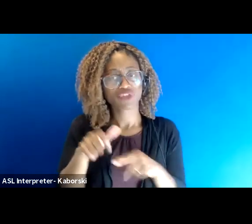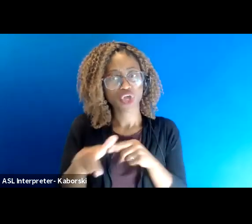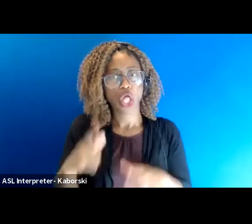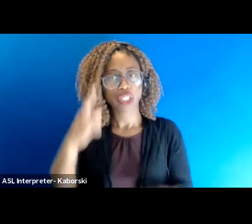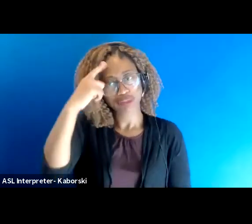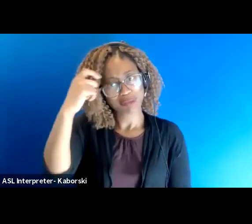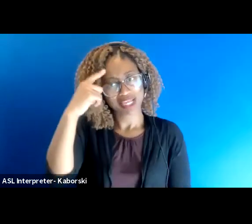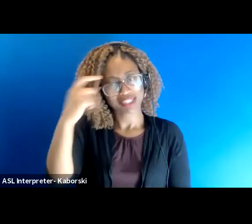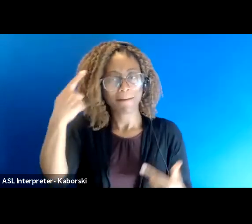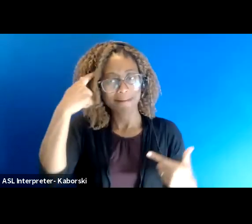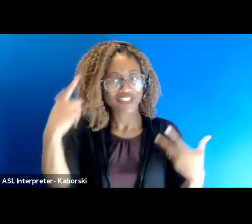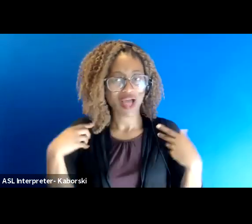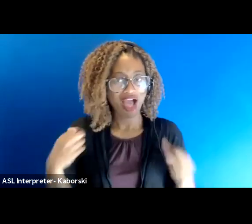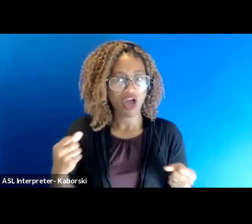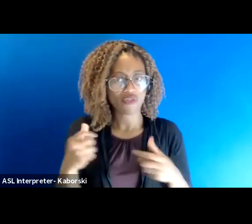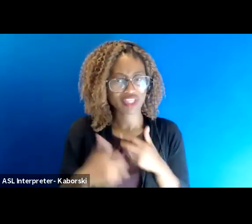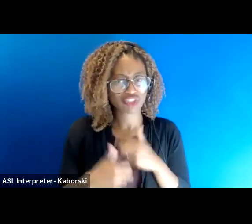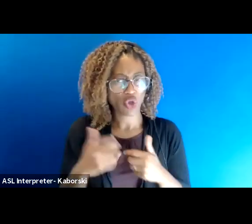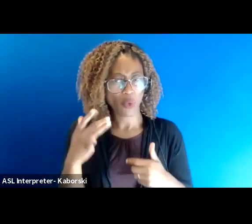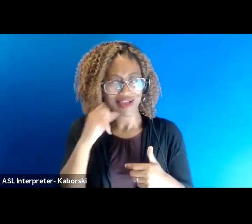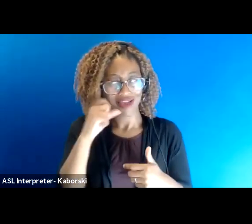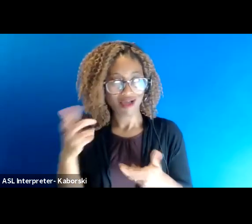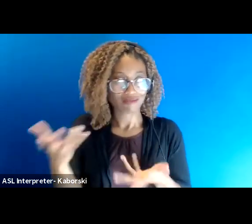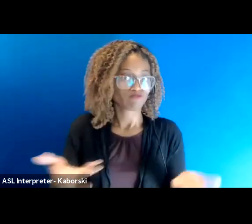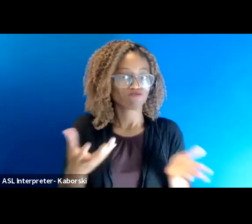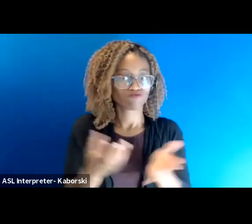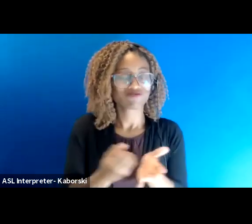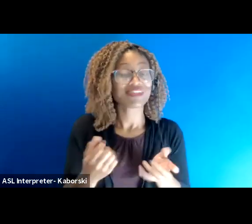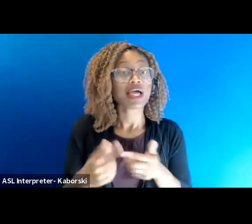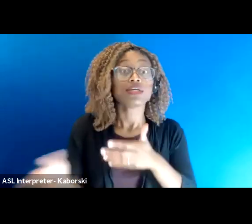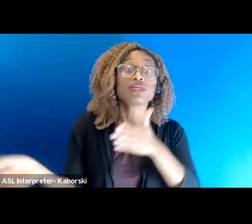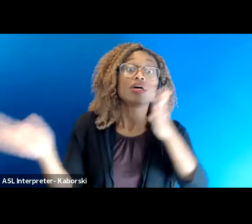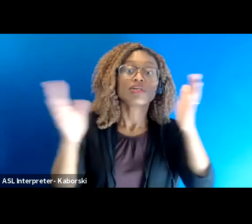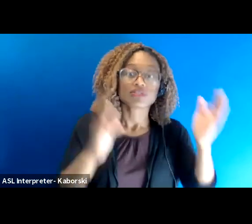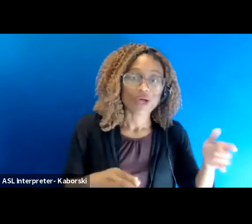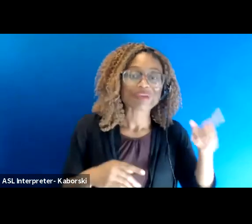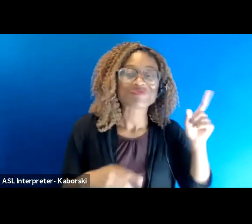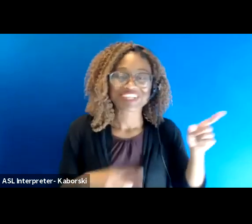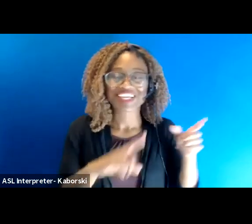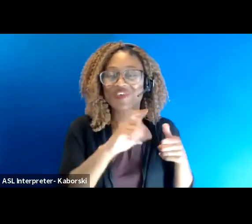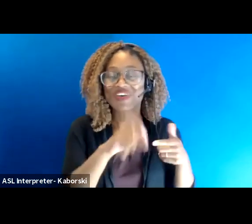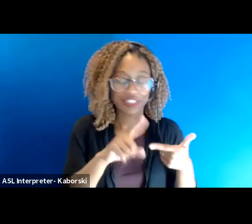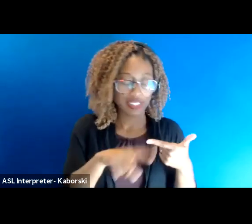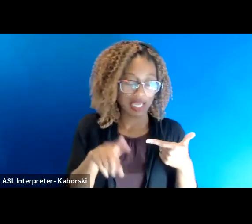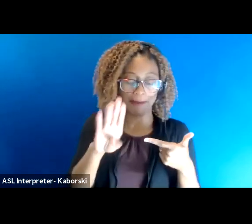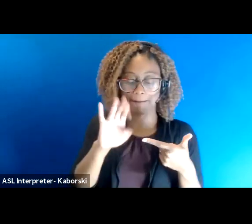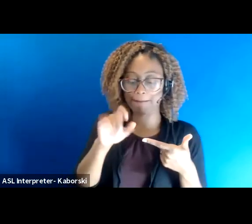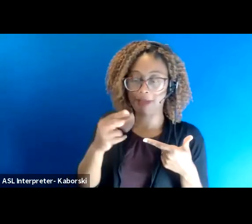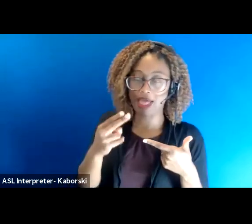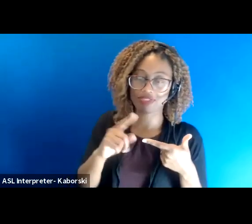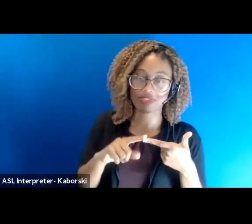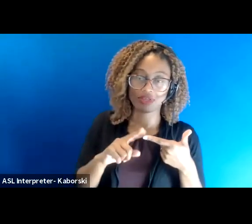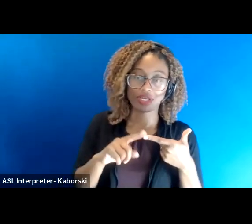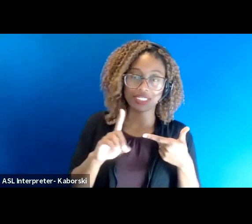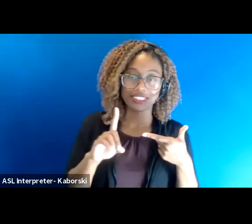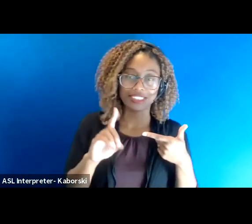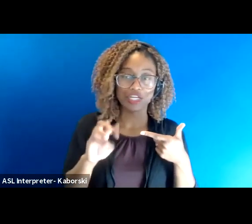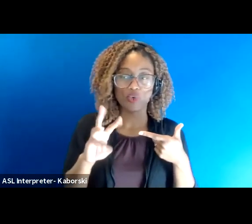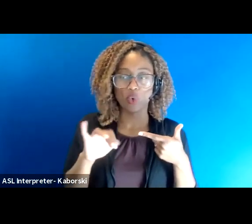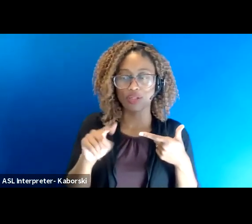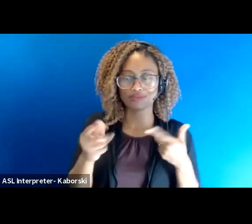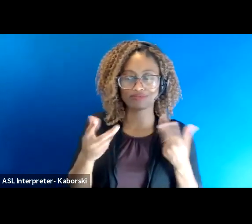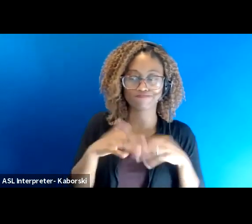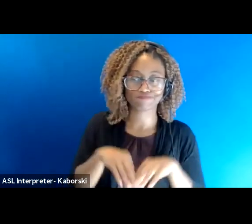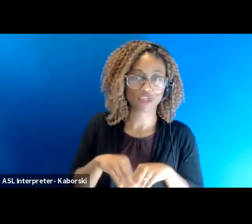issue. Okay, and then I'll just go ahead to the question from Beth DeWald because it all ties in. So